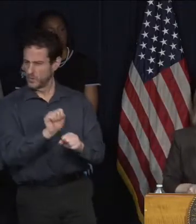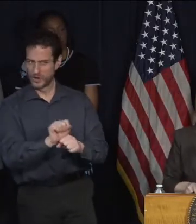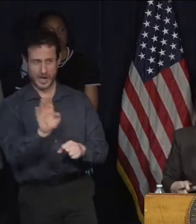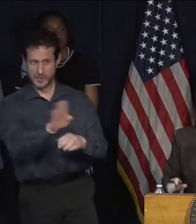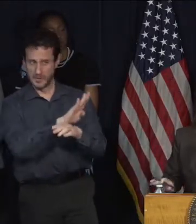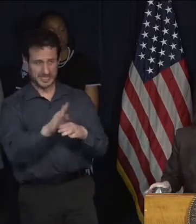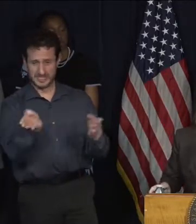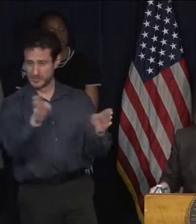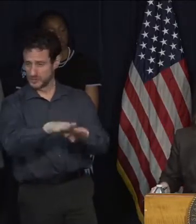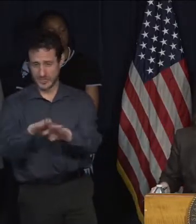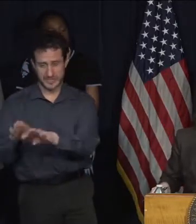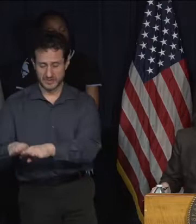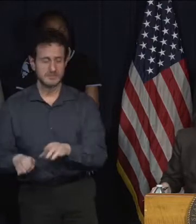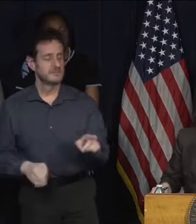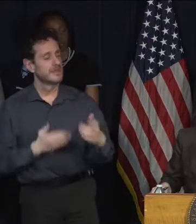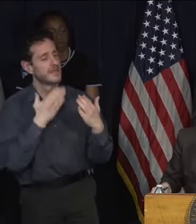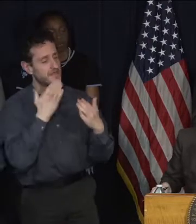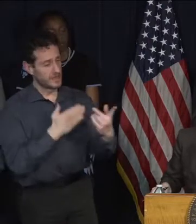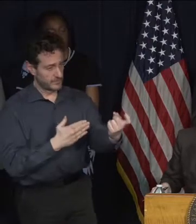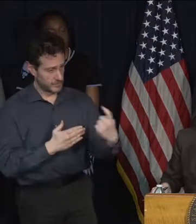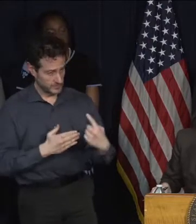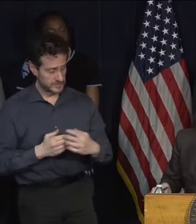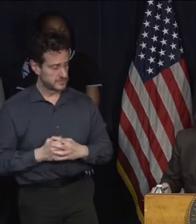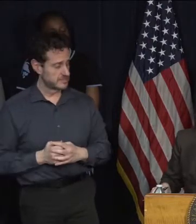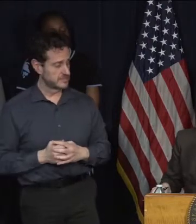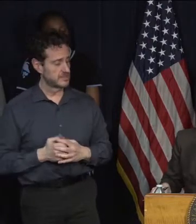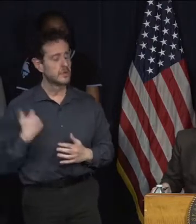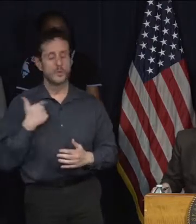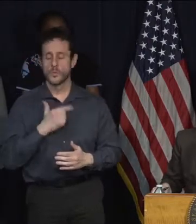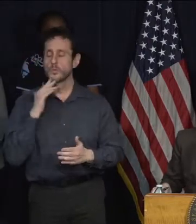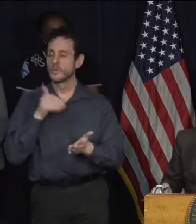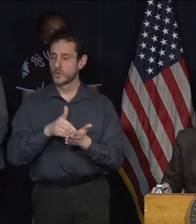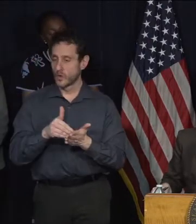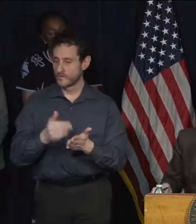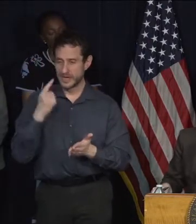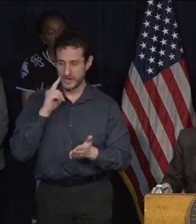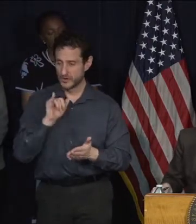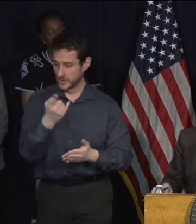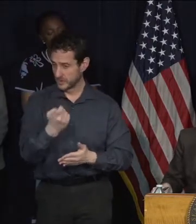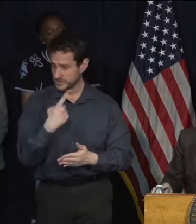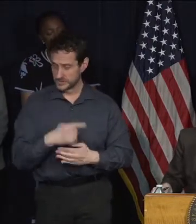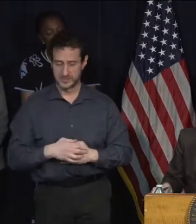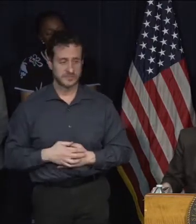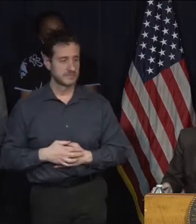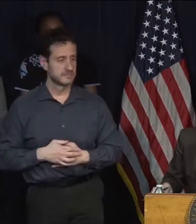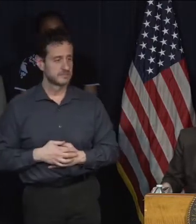Yeah, so thank you for that question, because we often will get questions like this.